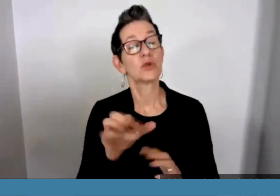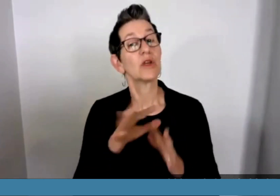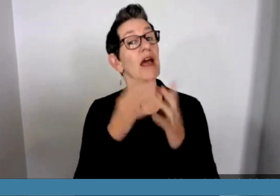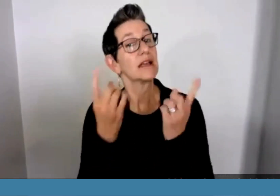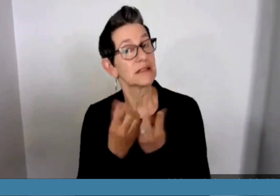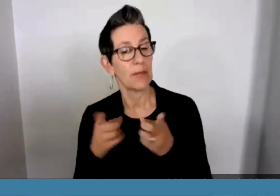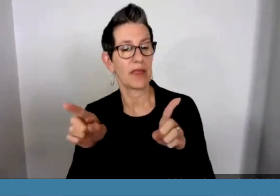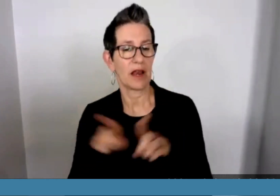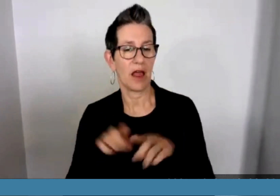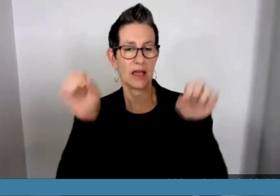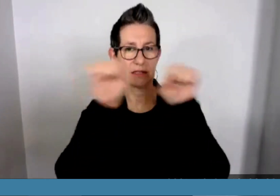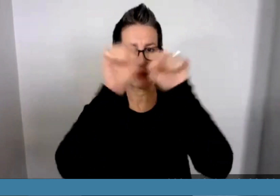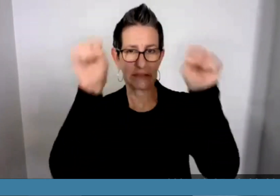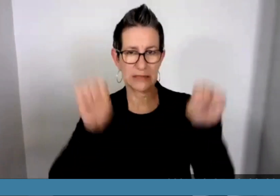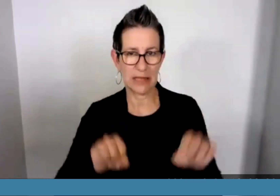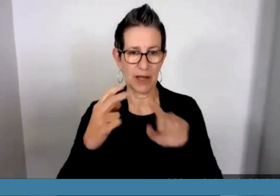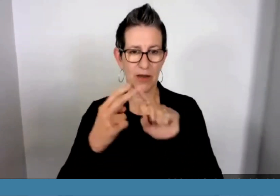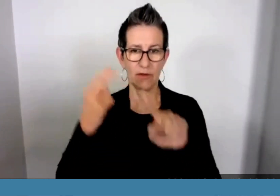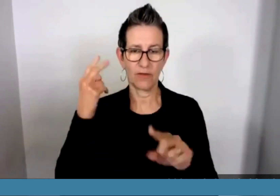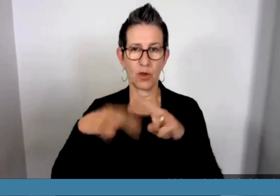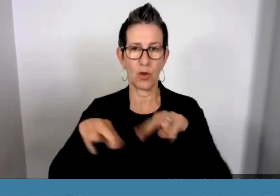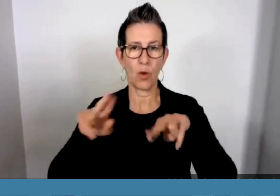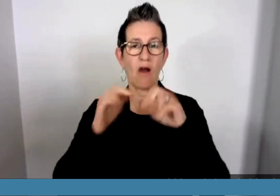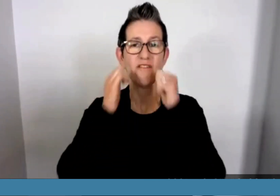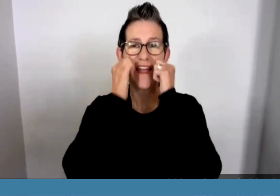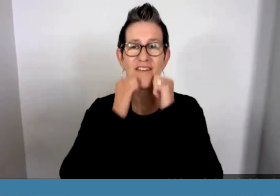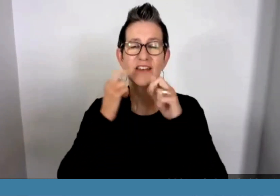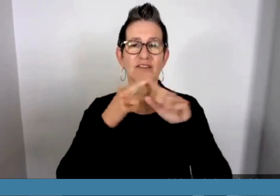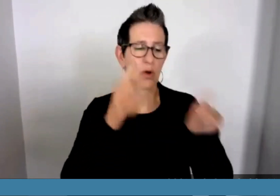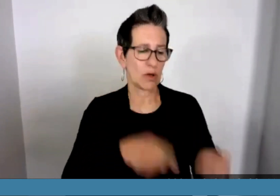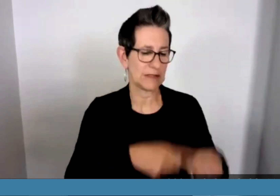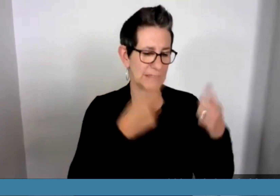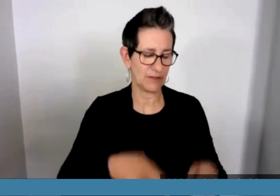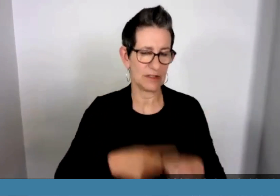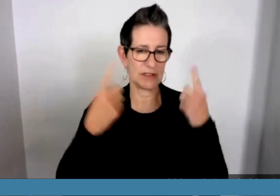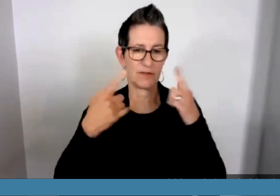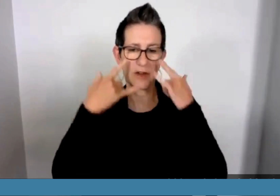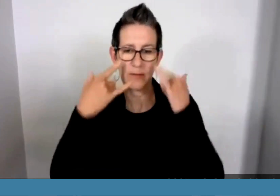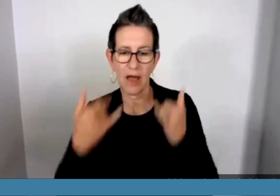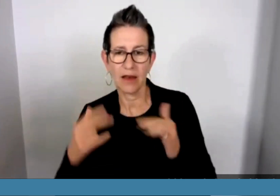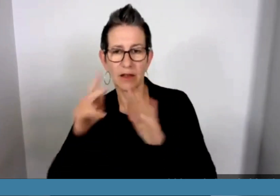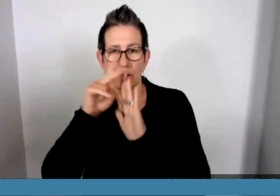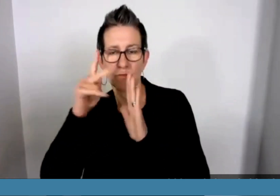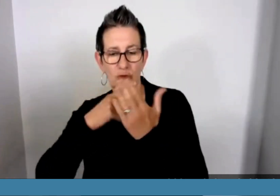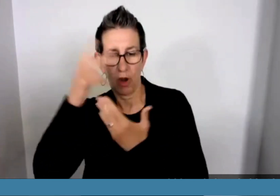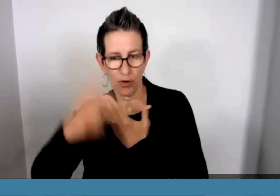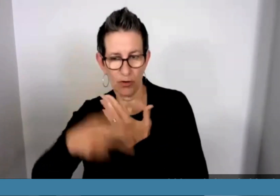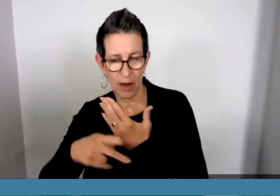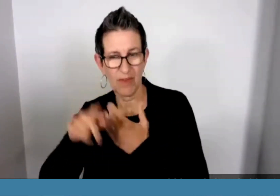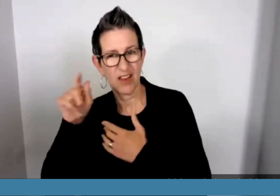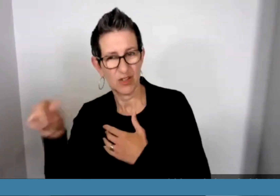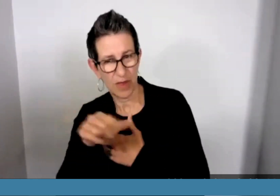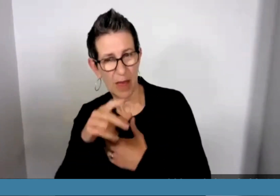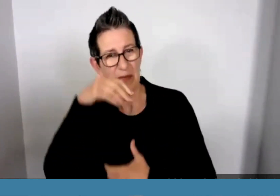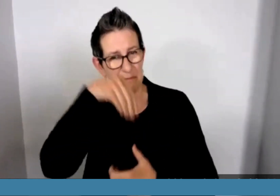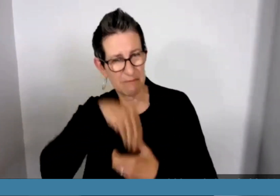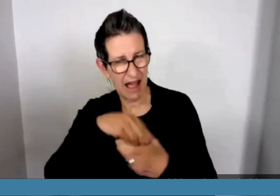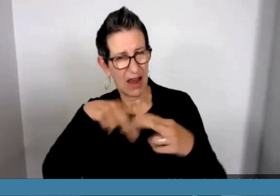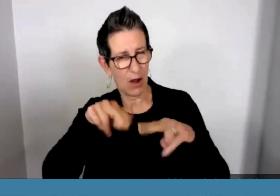a systemic review of the evidence for different pilots and programs be part of the project? Or do you feel that this is already